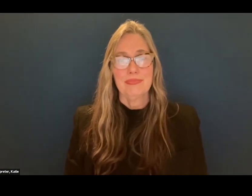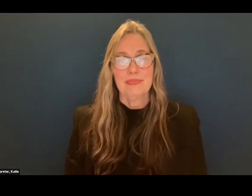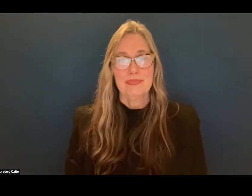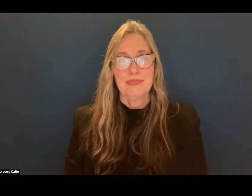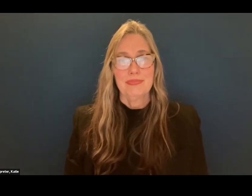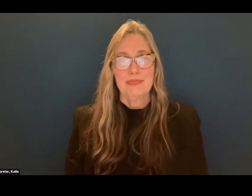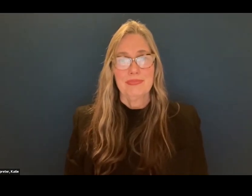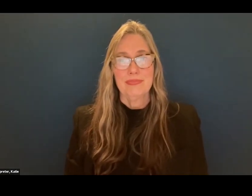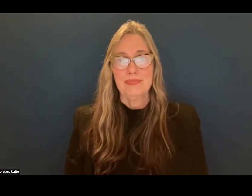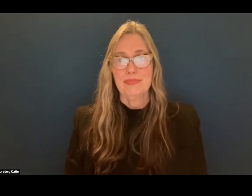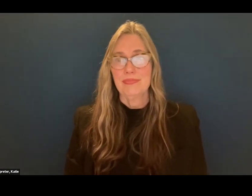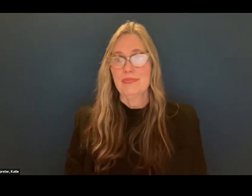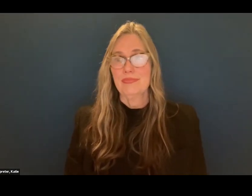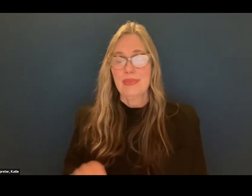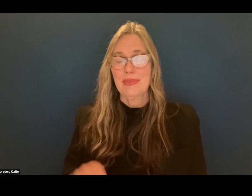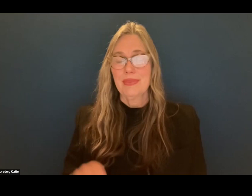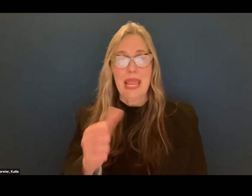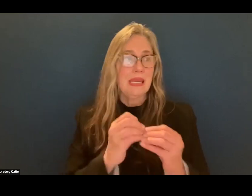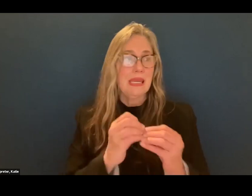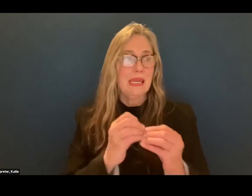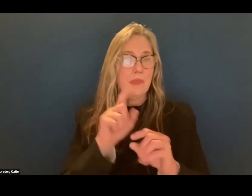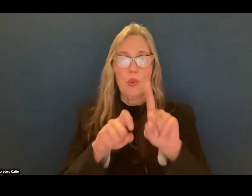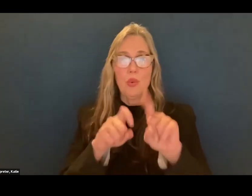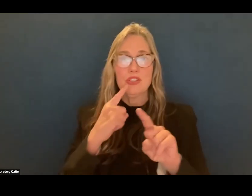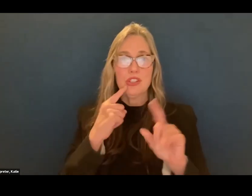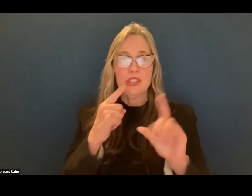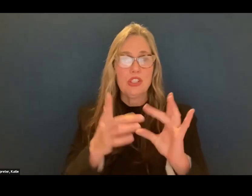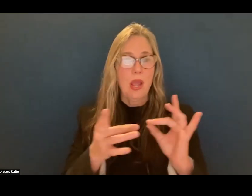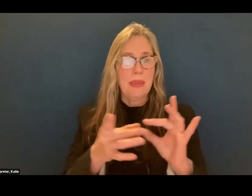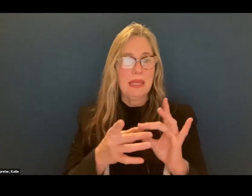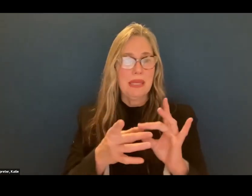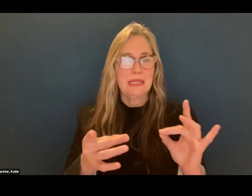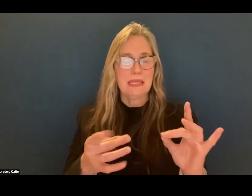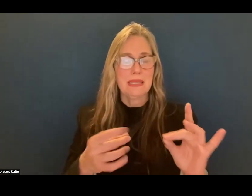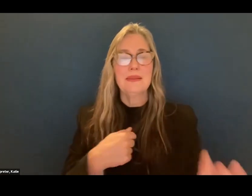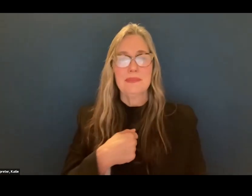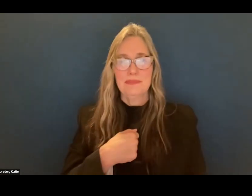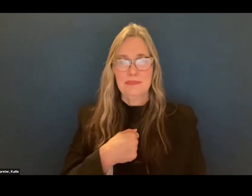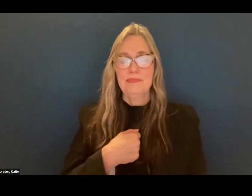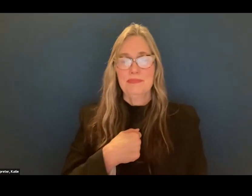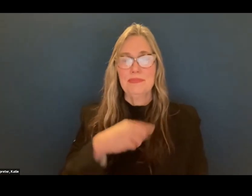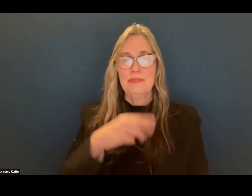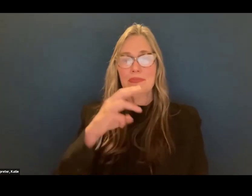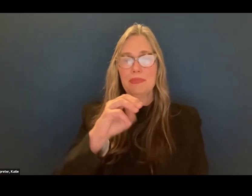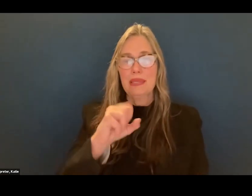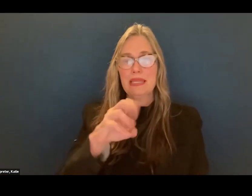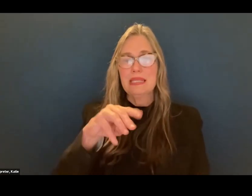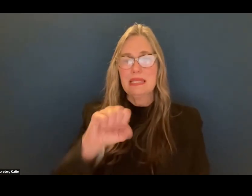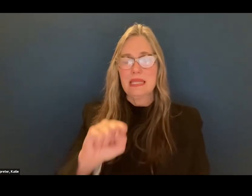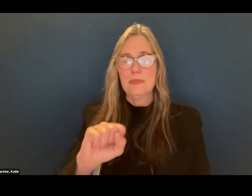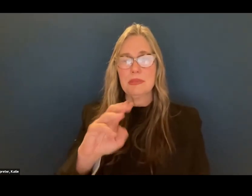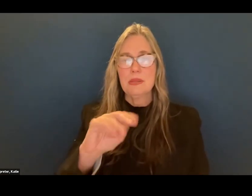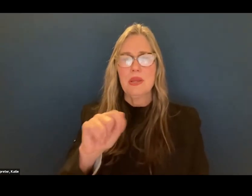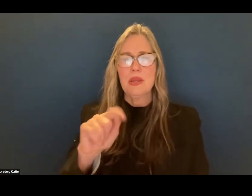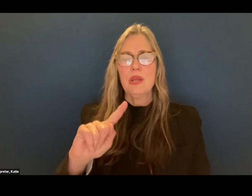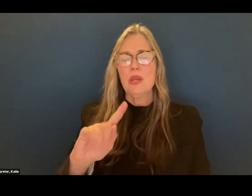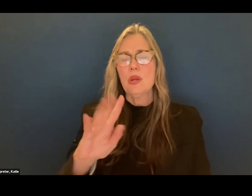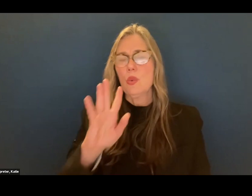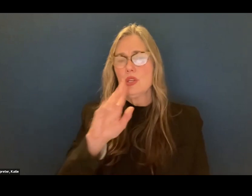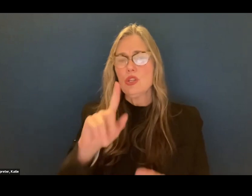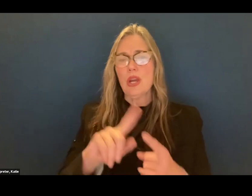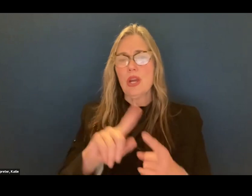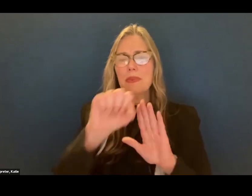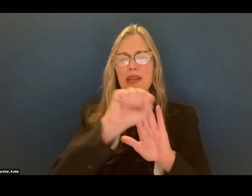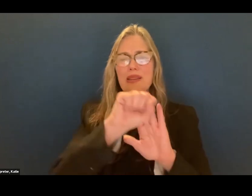Any other questions or comments, board members? I do have a comment. Just as you're talking about the